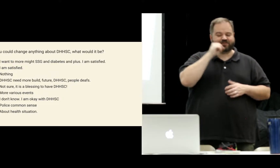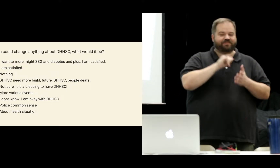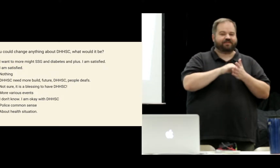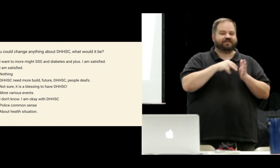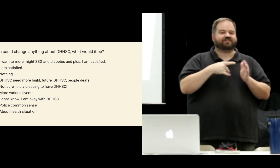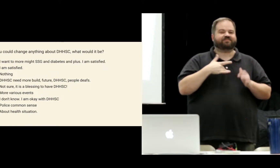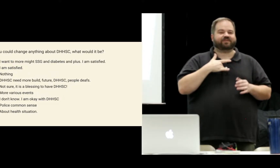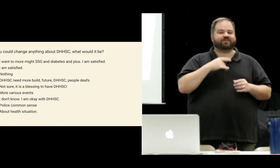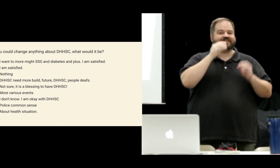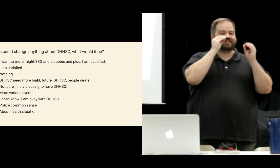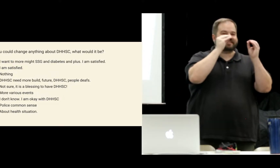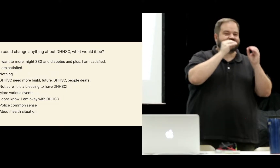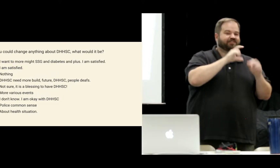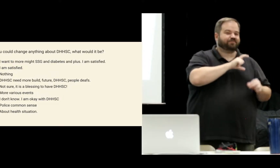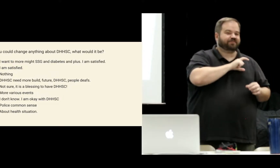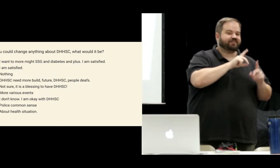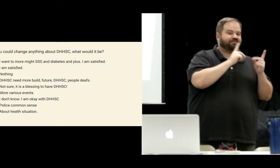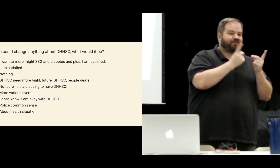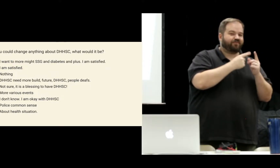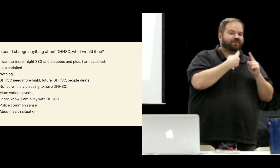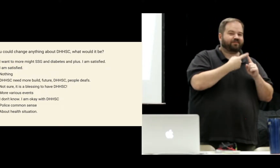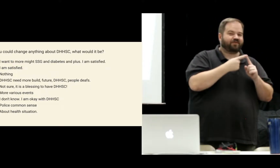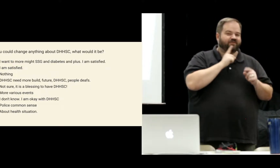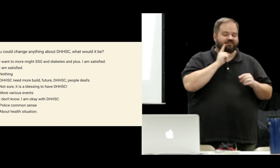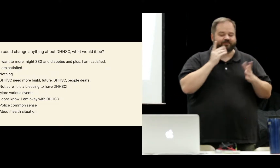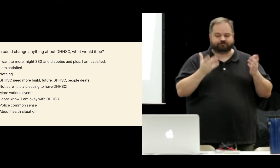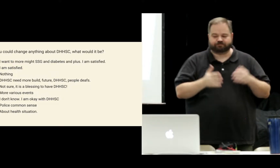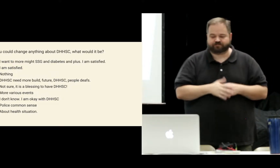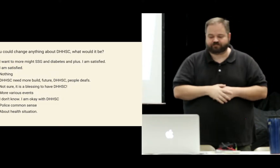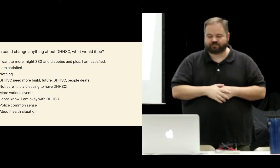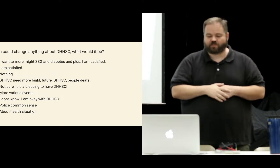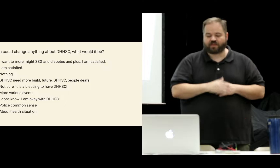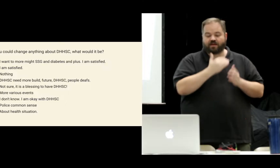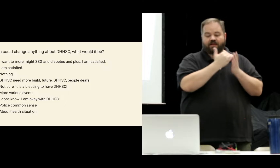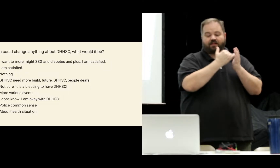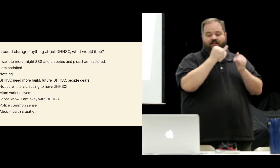Certainly, I mean, y'all need it. And to police common sense.